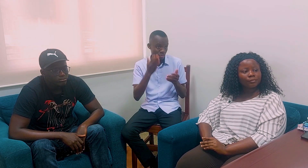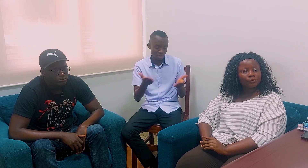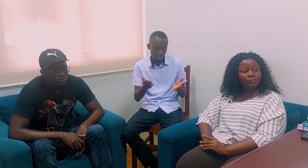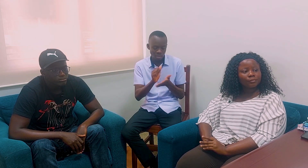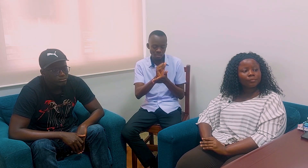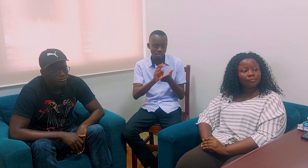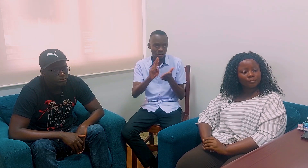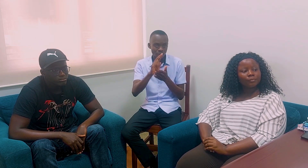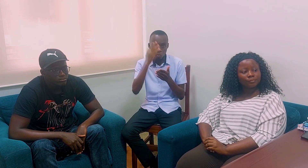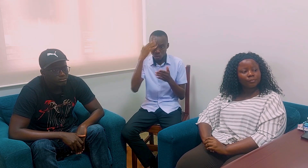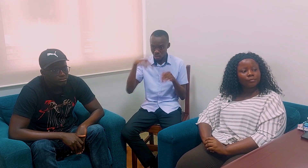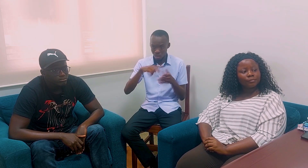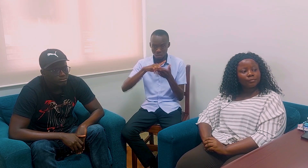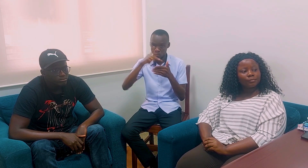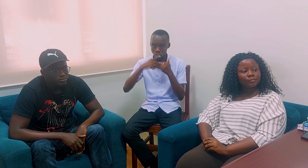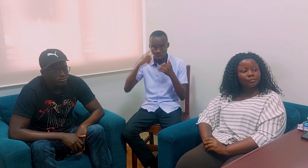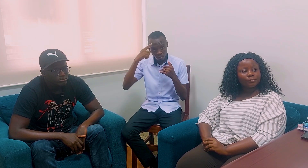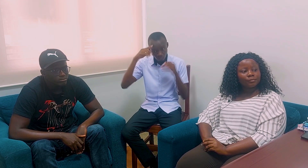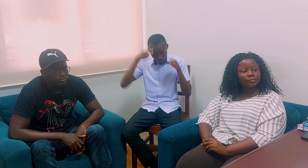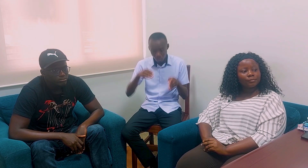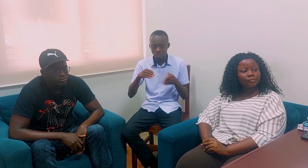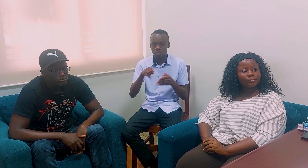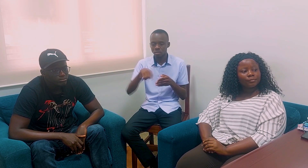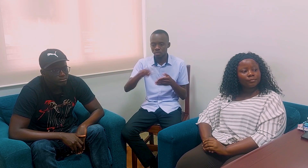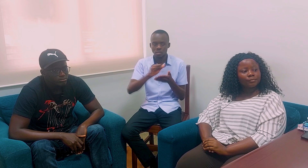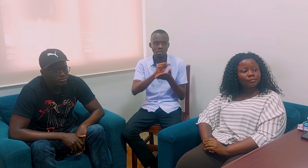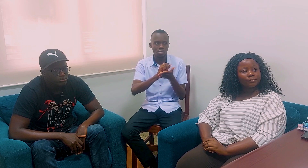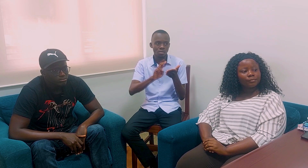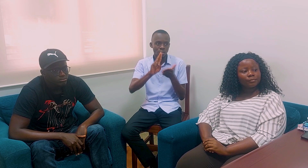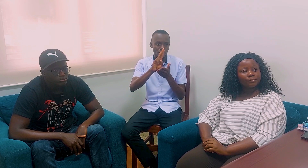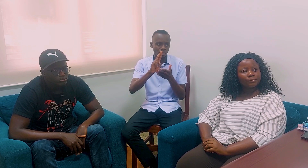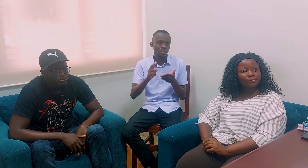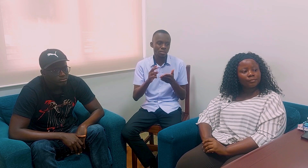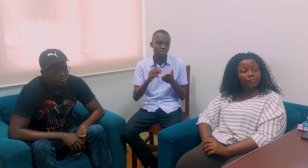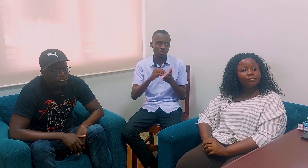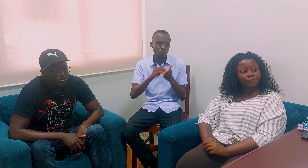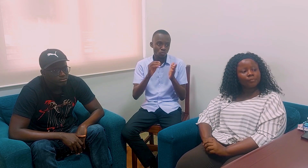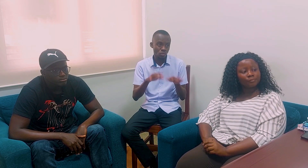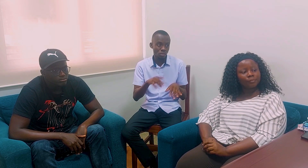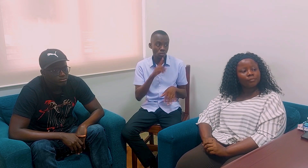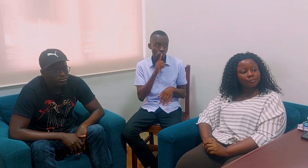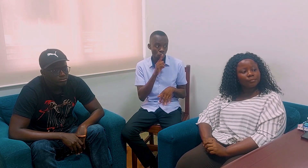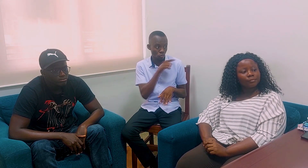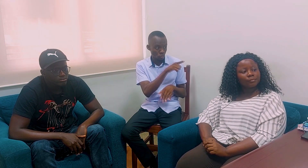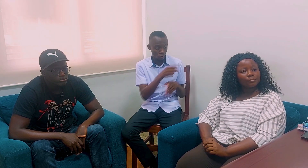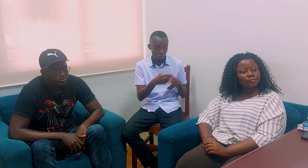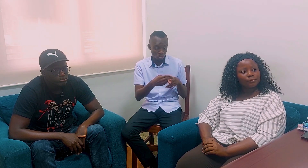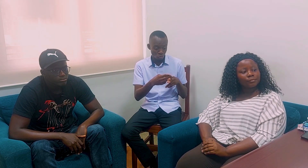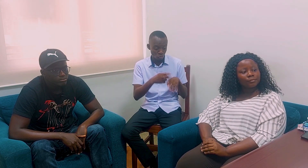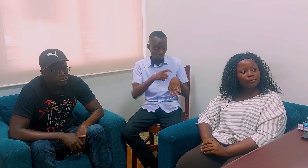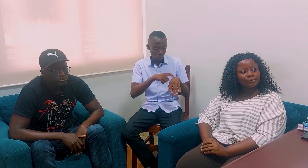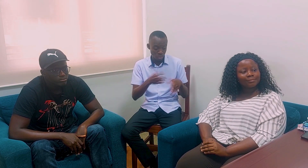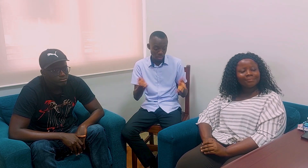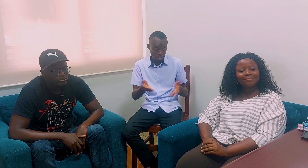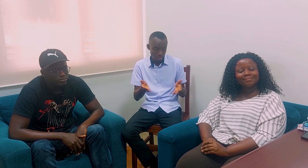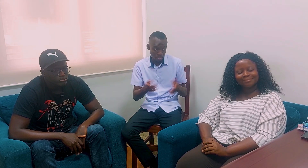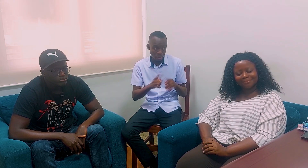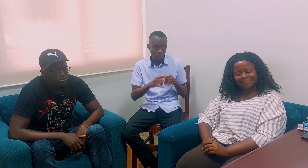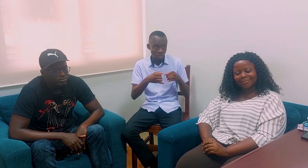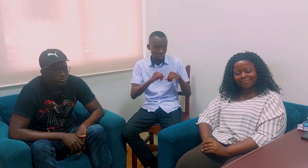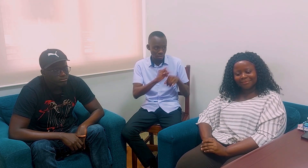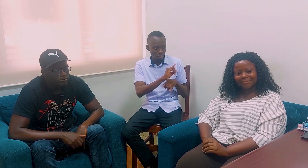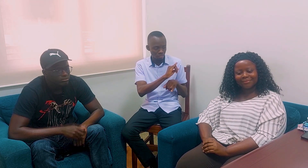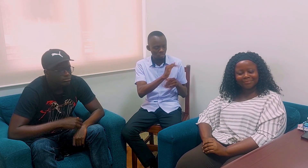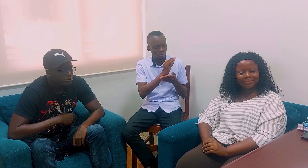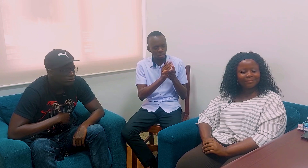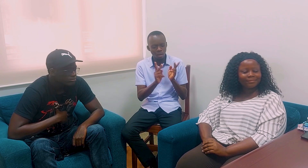for HSE students. So Ishira, I know you've been here for quite a short time, but you still definitely had people coming